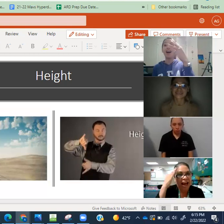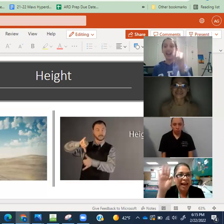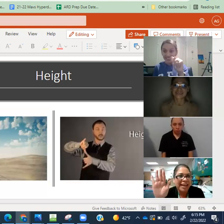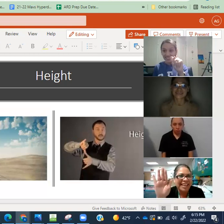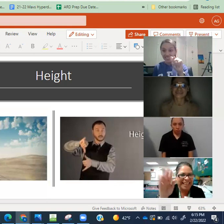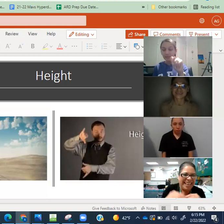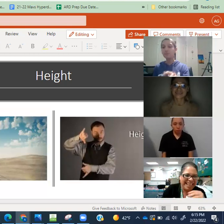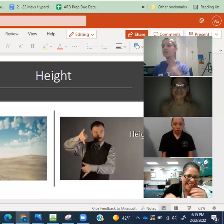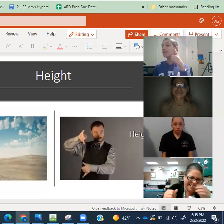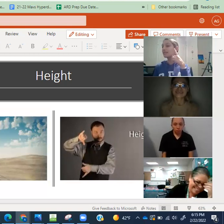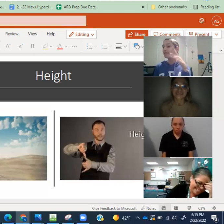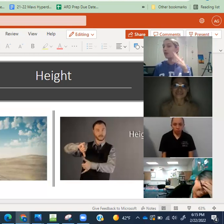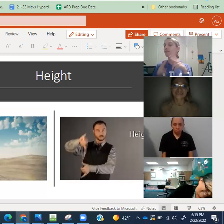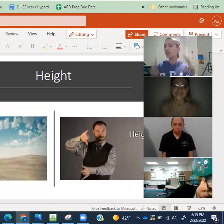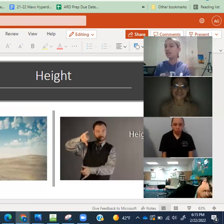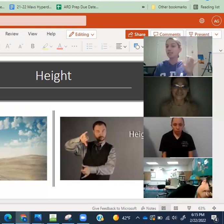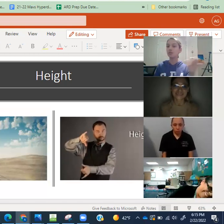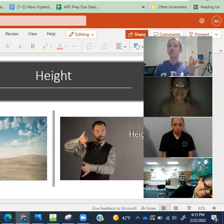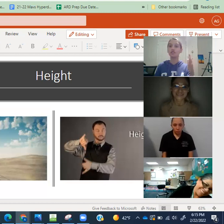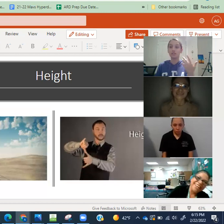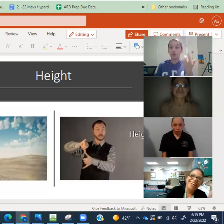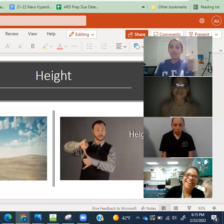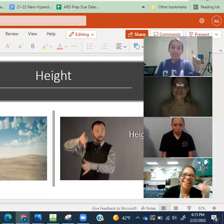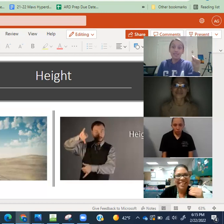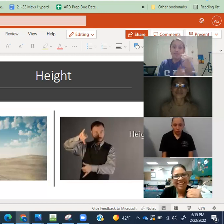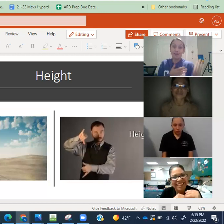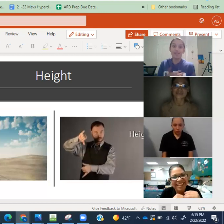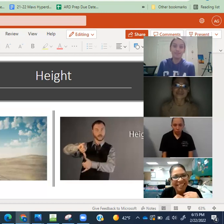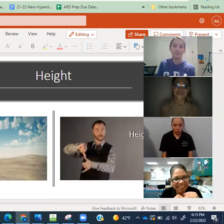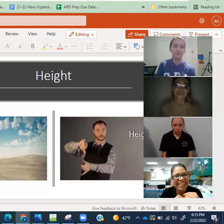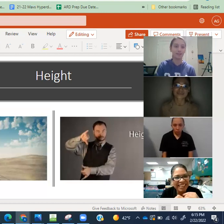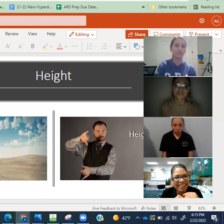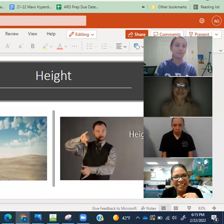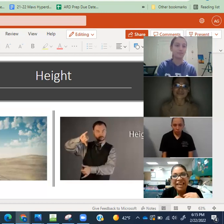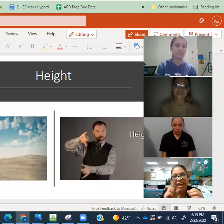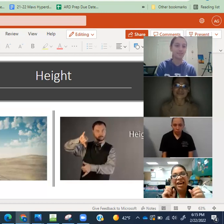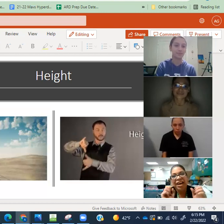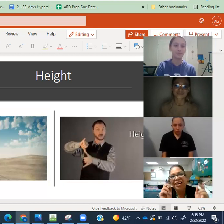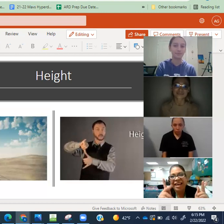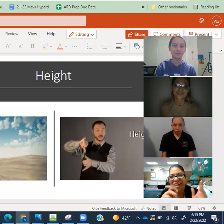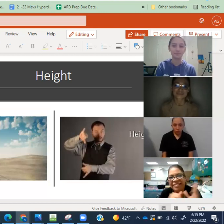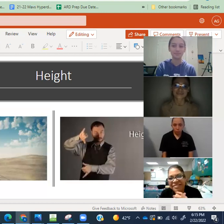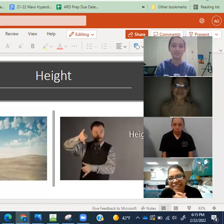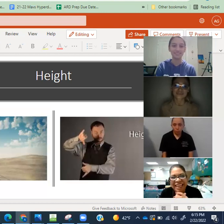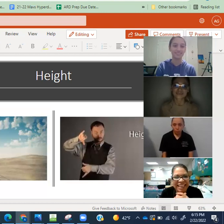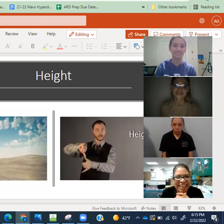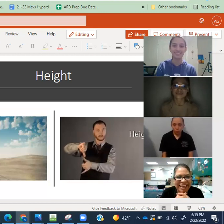and high. Sound very similar. Just you have a T at the end. Okay. So Okay.